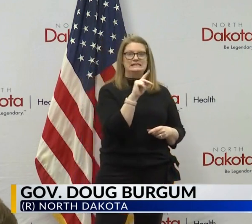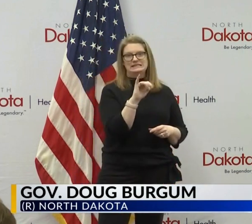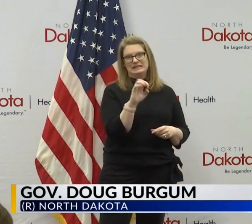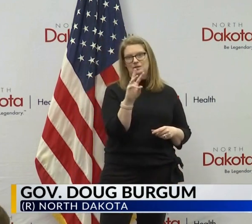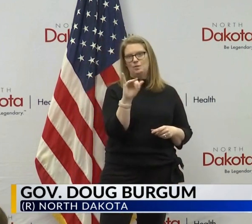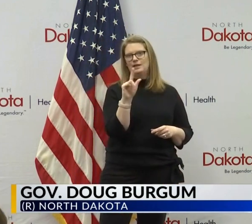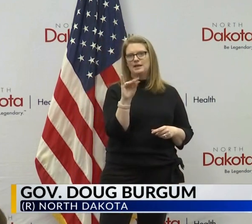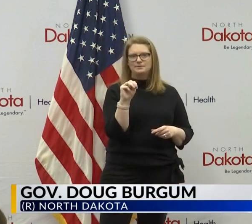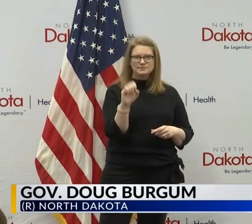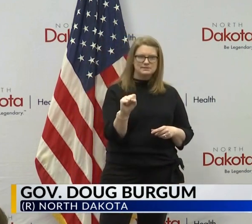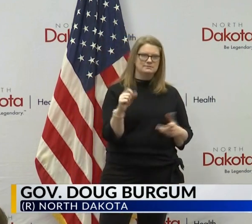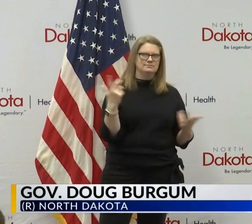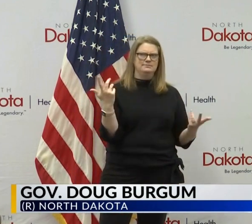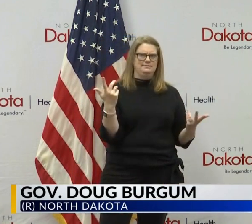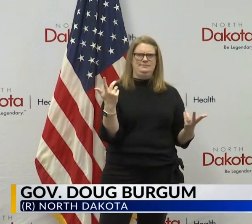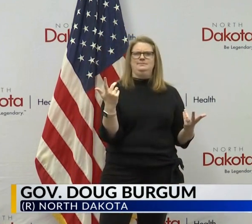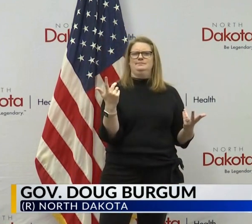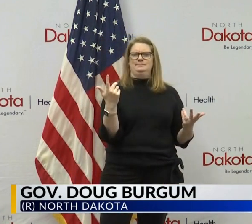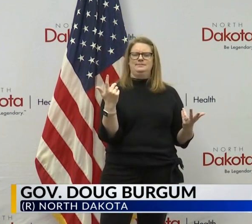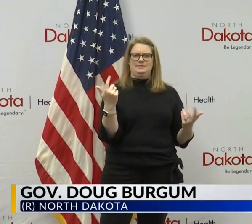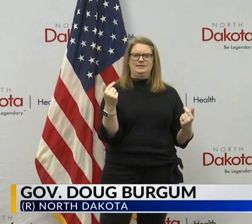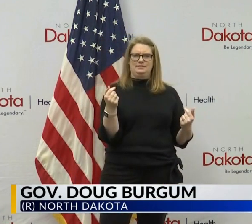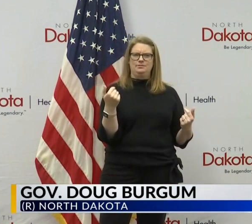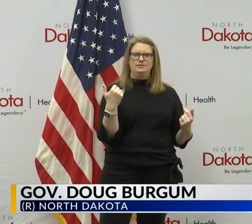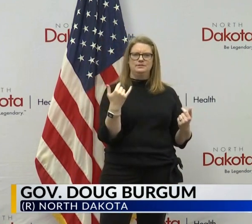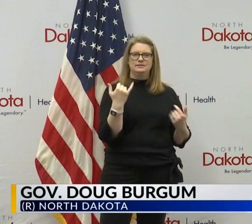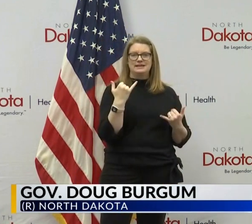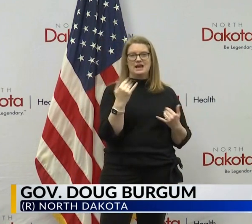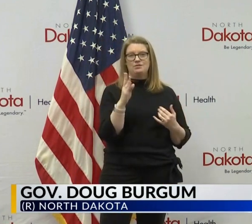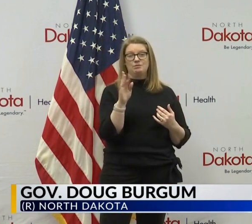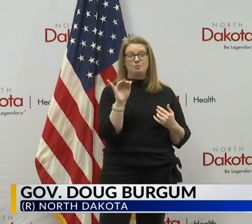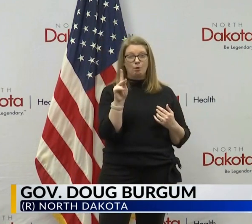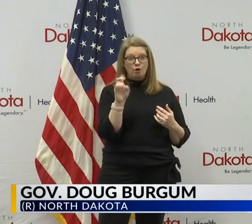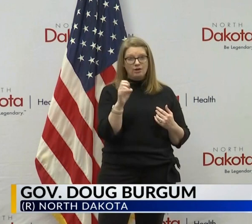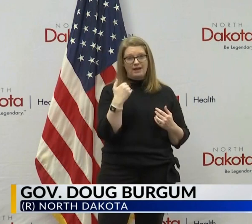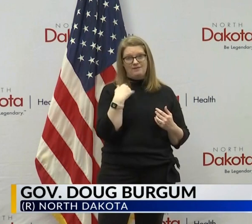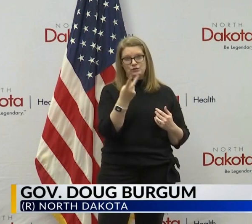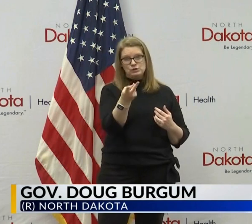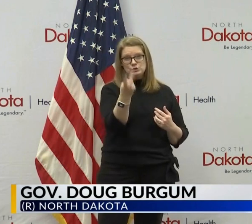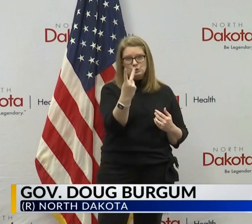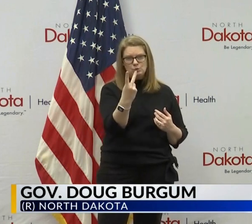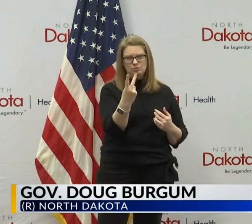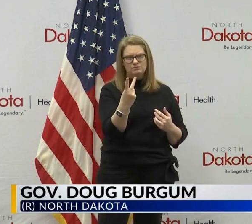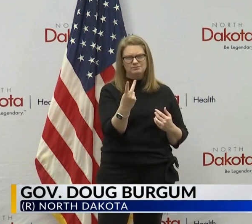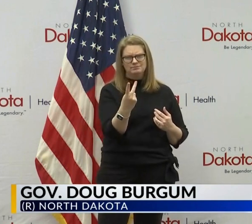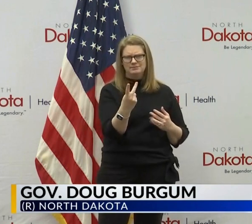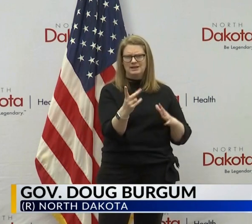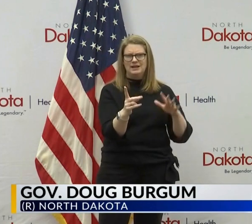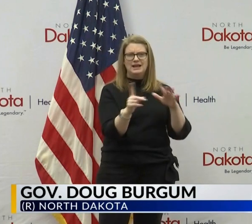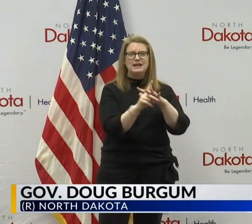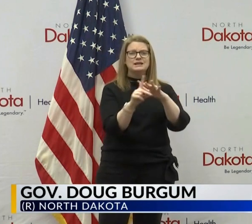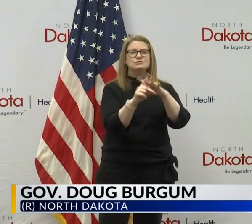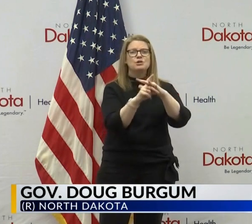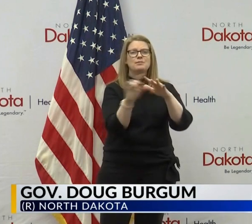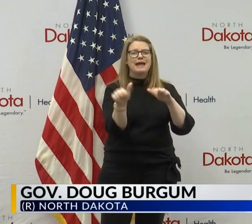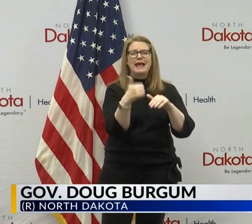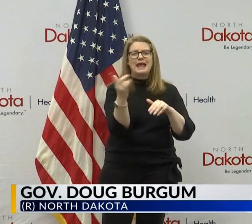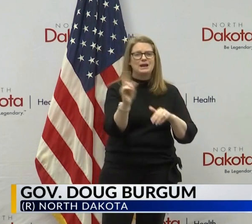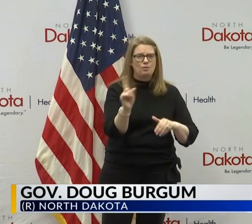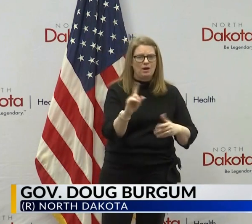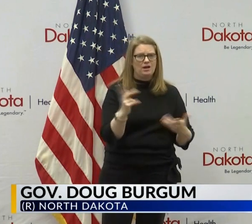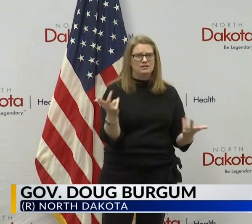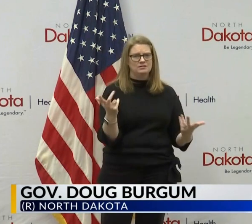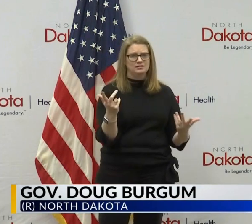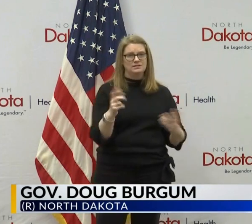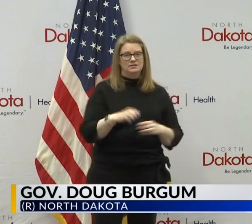Williams. We got, 2 of those, now up in Burke. I mean, it's like it could happen anywhere. And we're seeing this in other